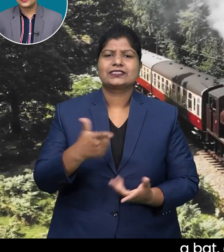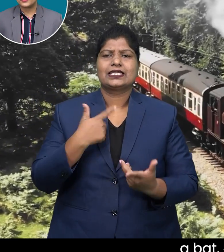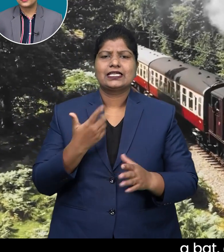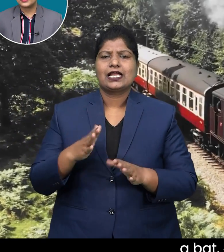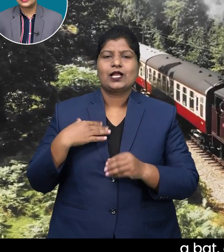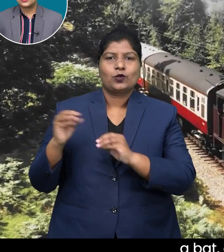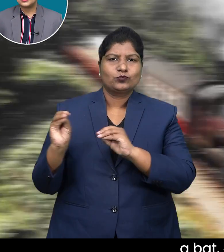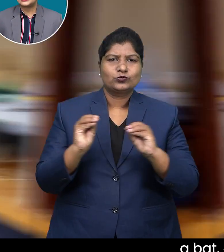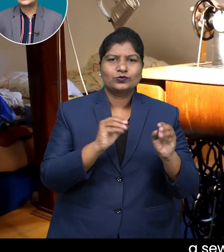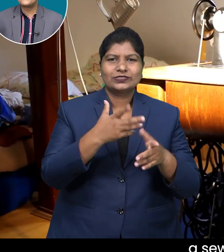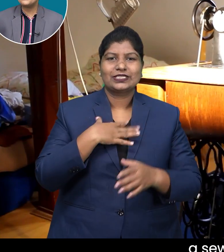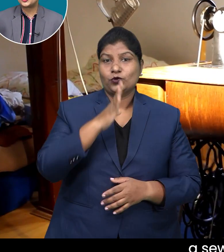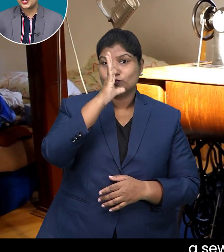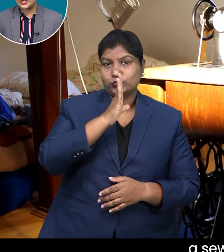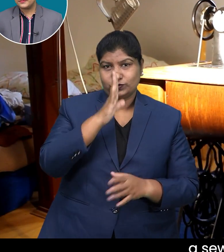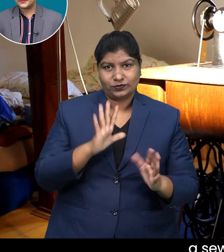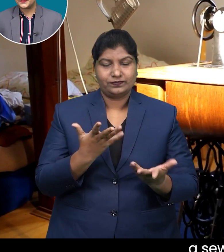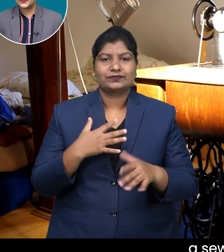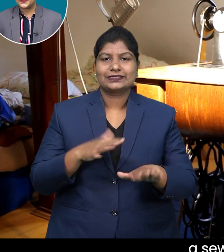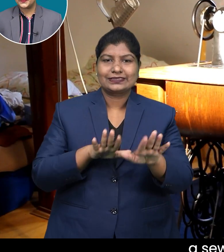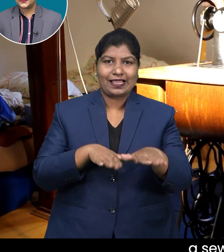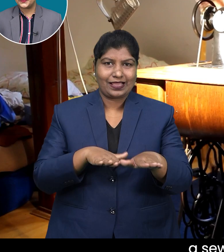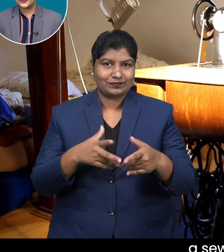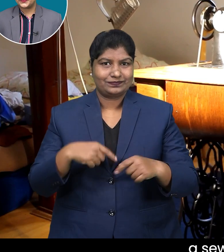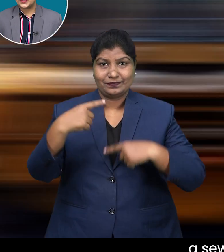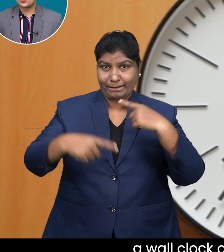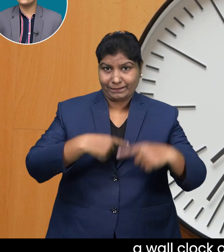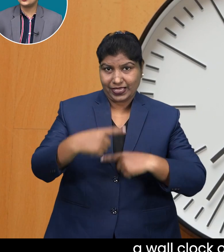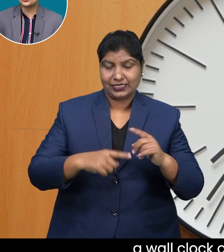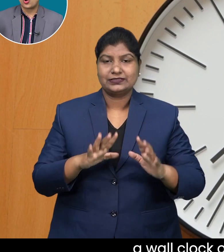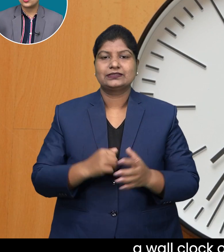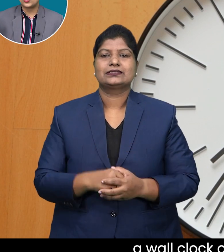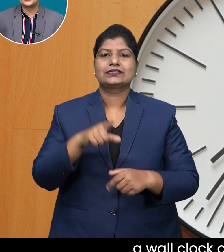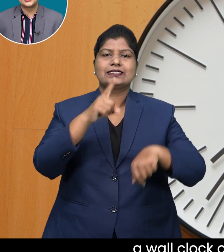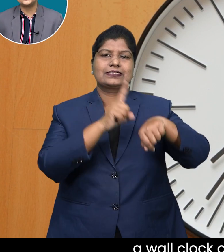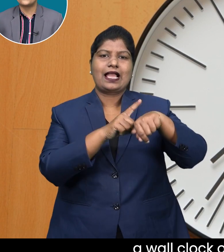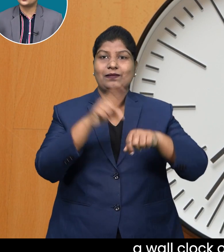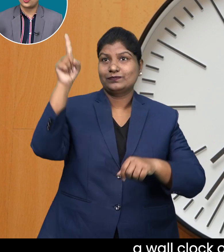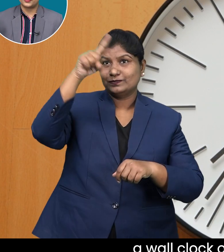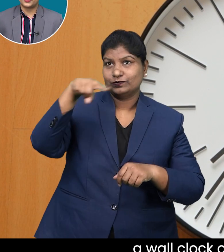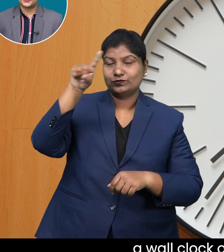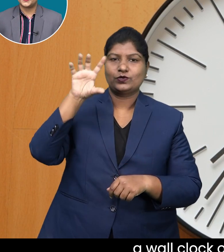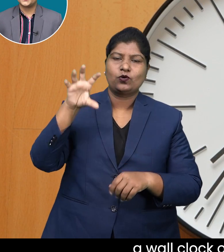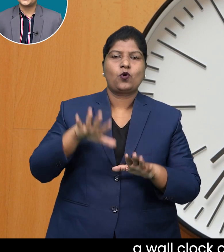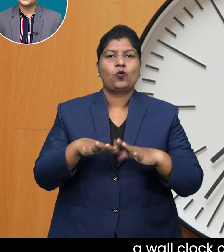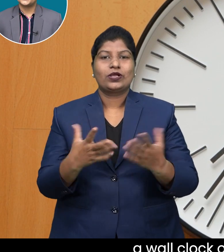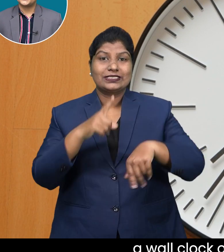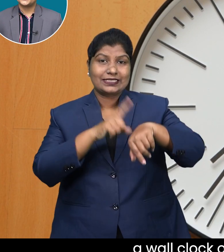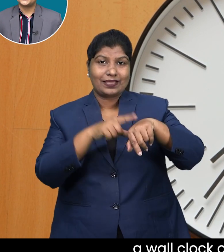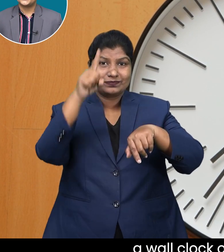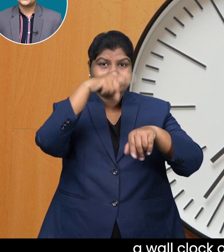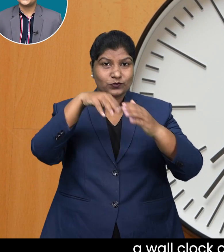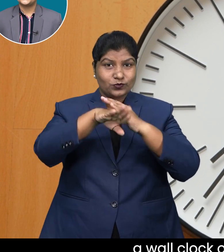train, a sewing machine, a wall clock or the hands of a clock.